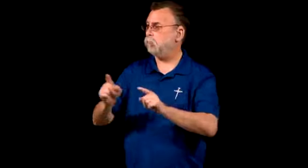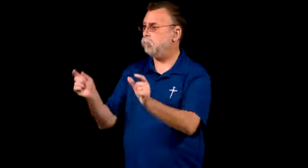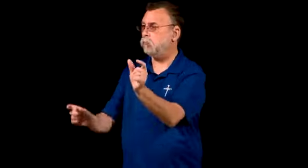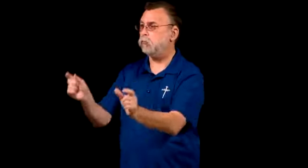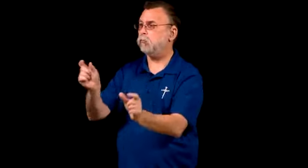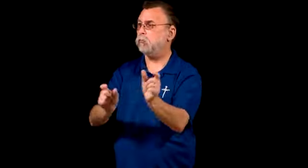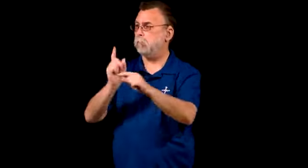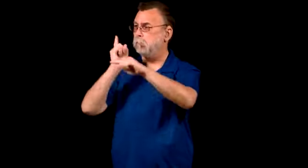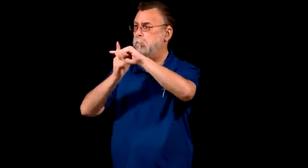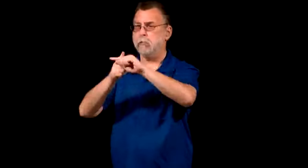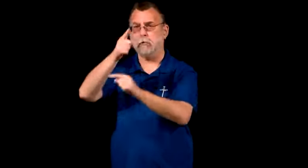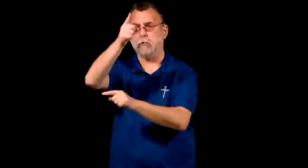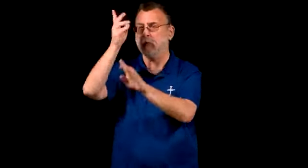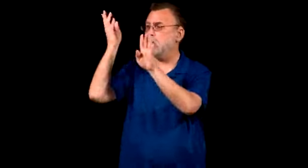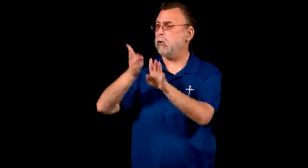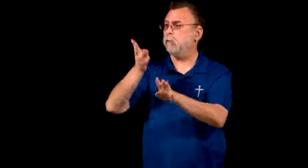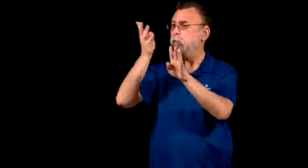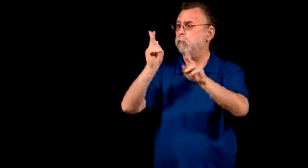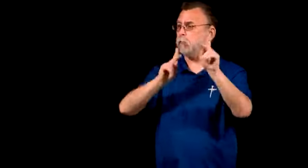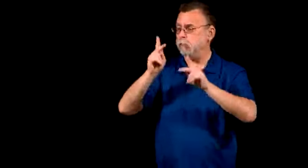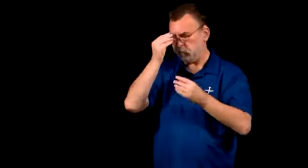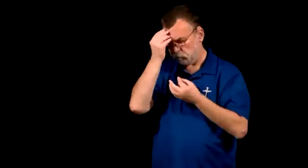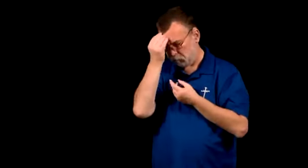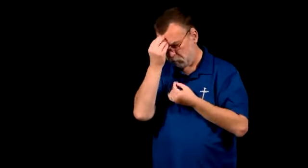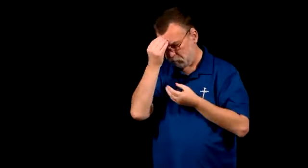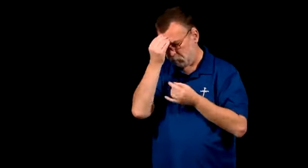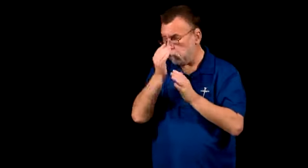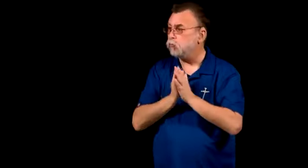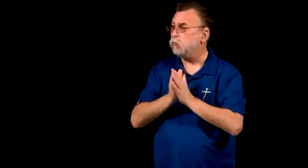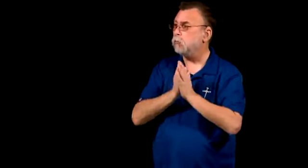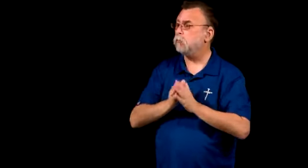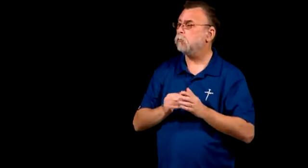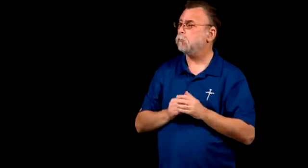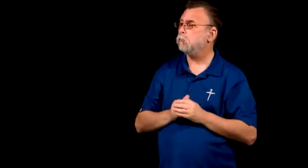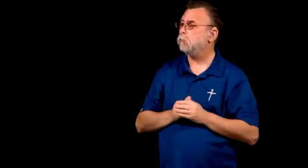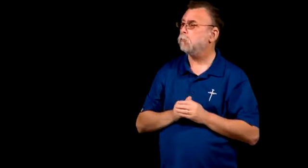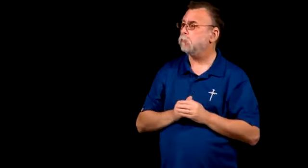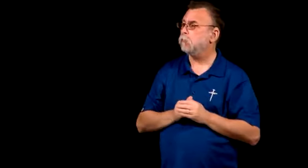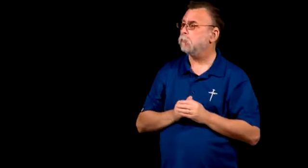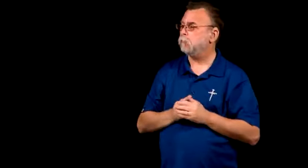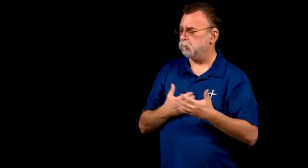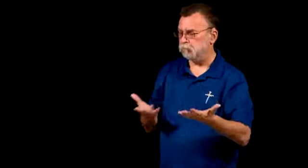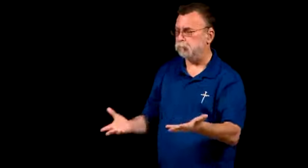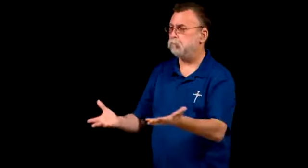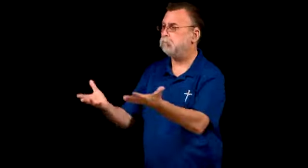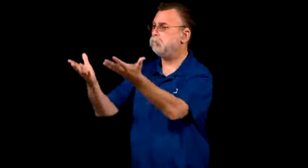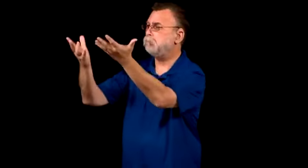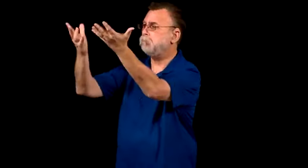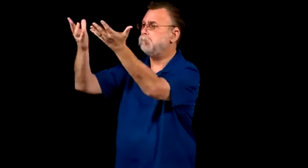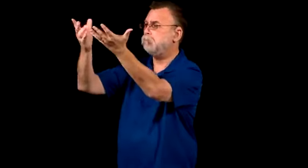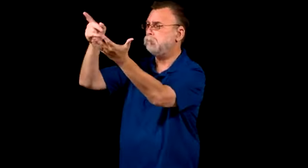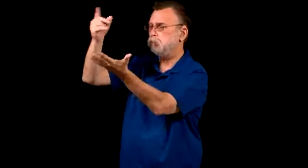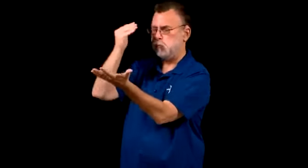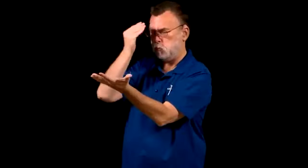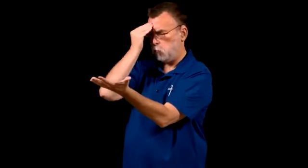All different forms of prayers from different people, from many people, including those online whose prayers are offered